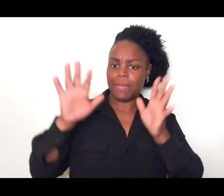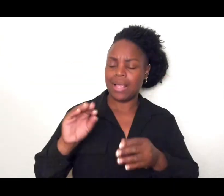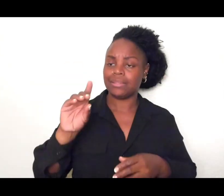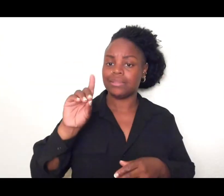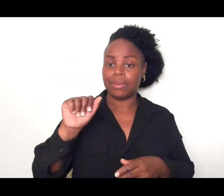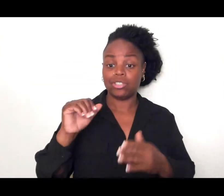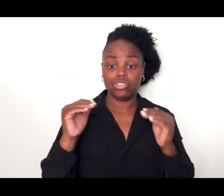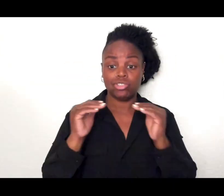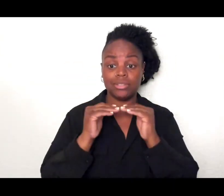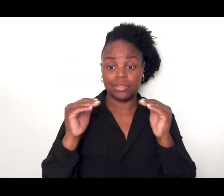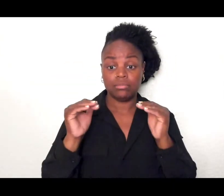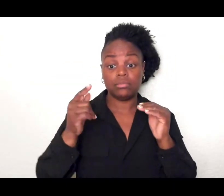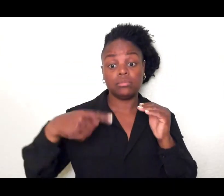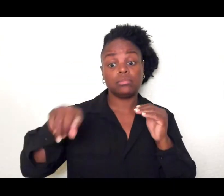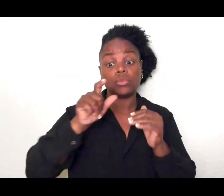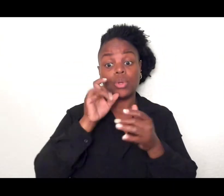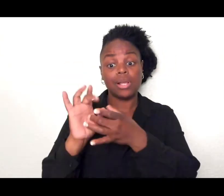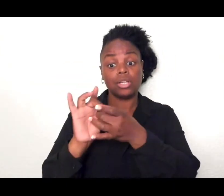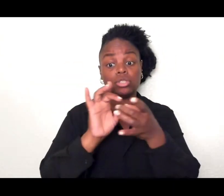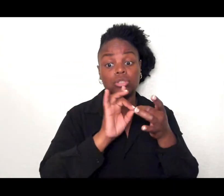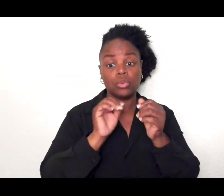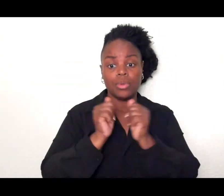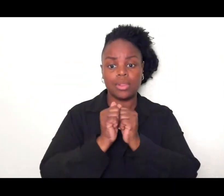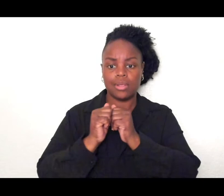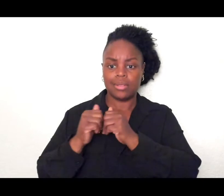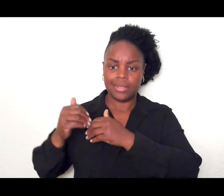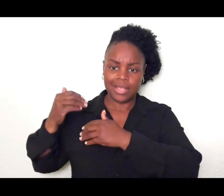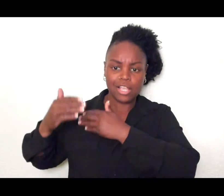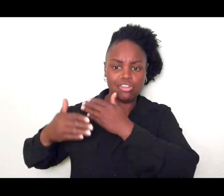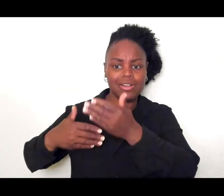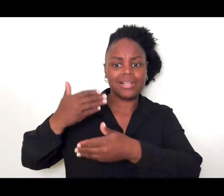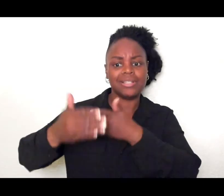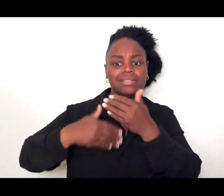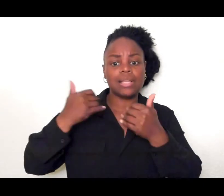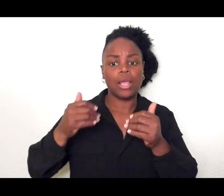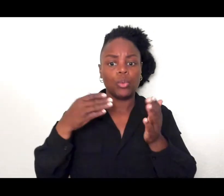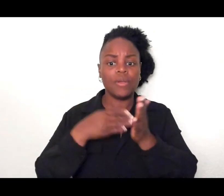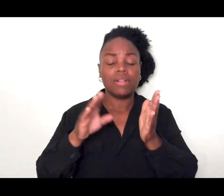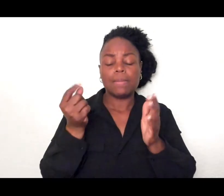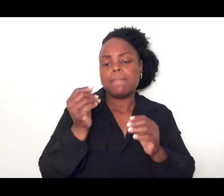together. So why don't we all work together to improve the condition of the world?